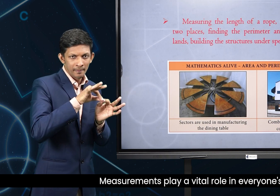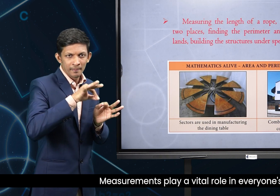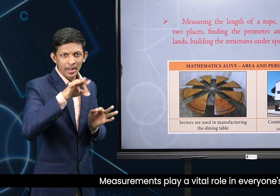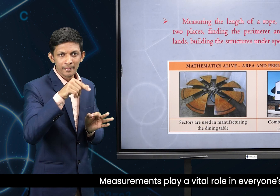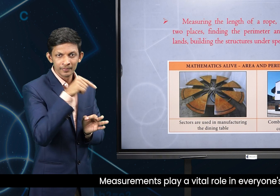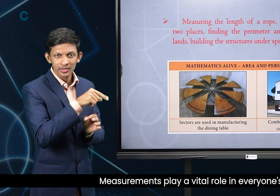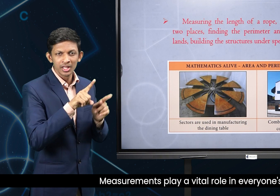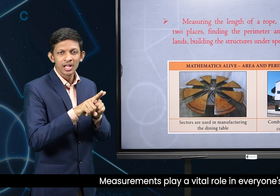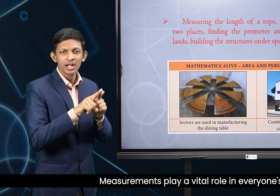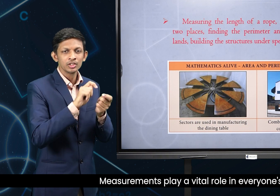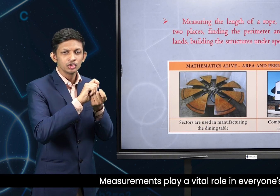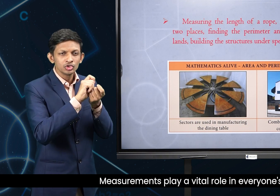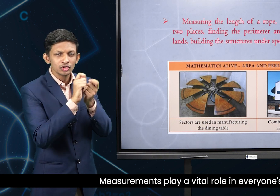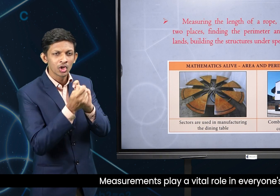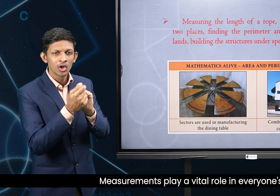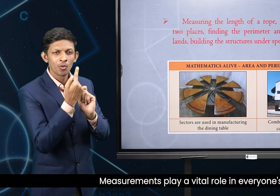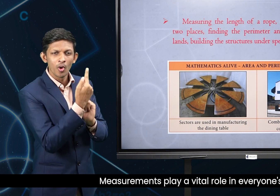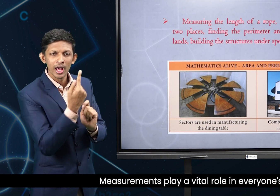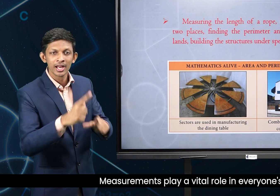Measurements play a vital role in everyone's life.